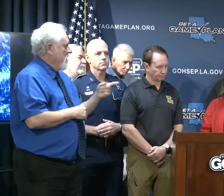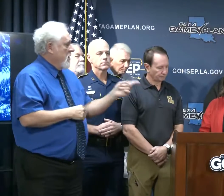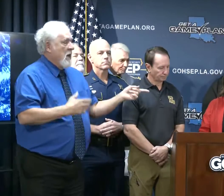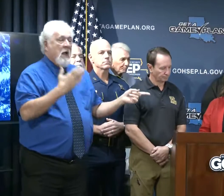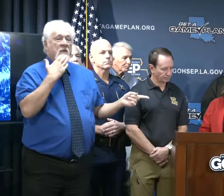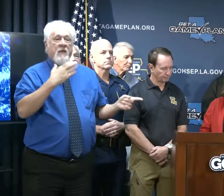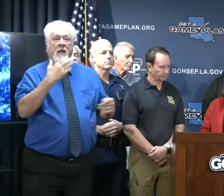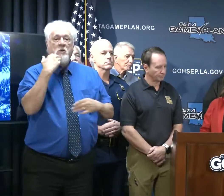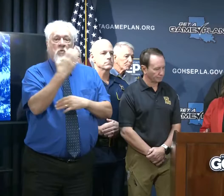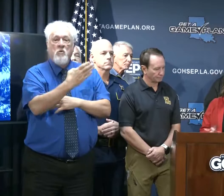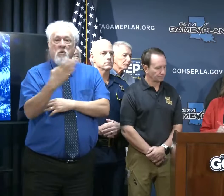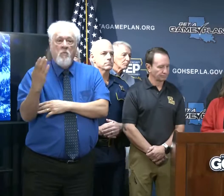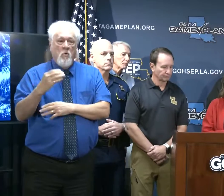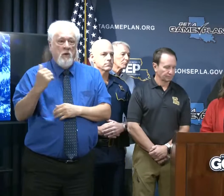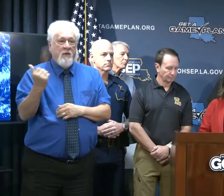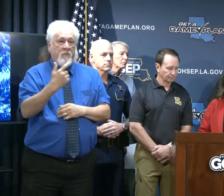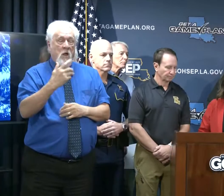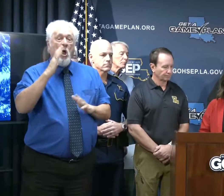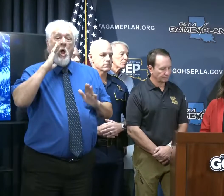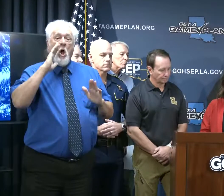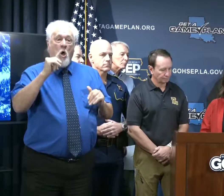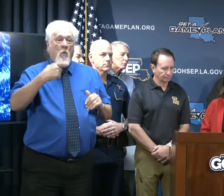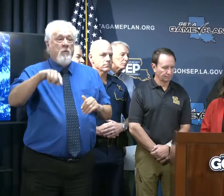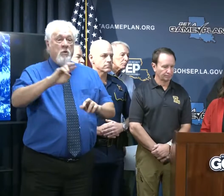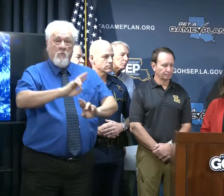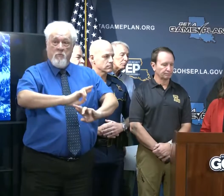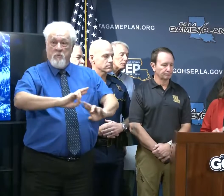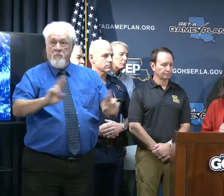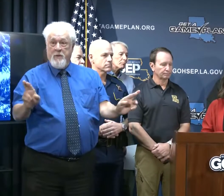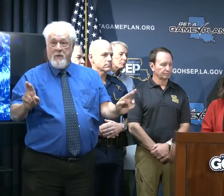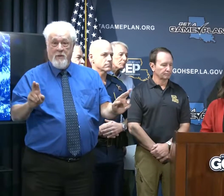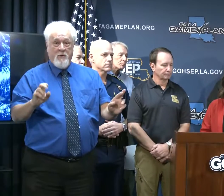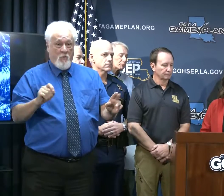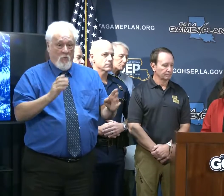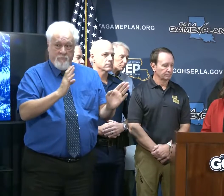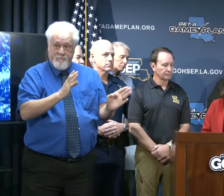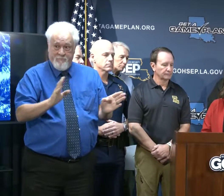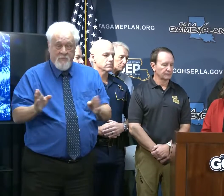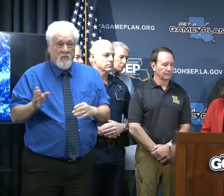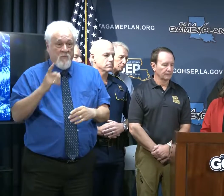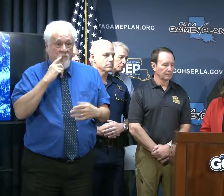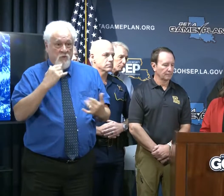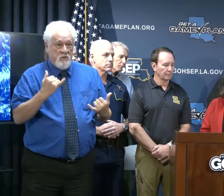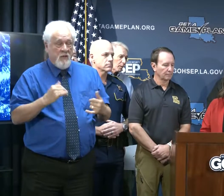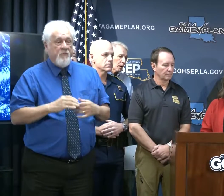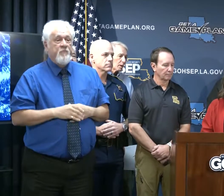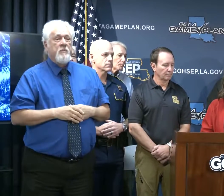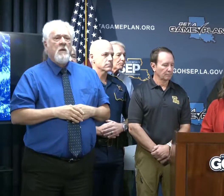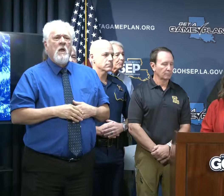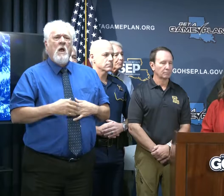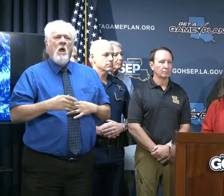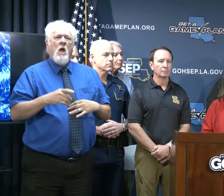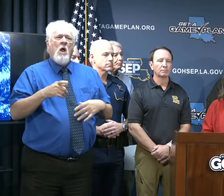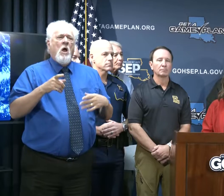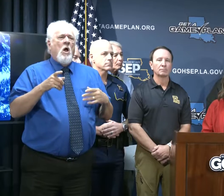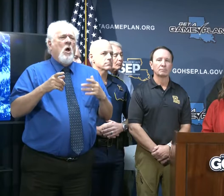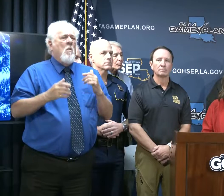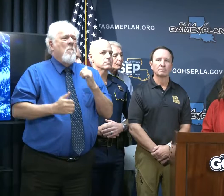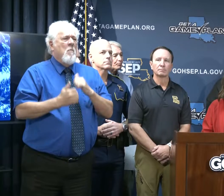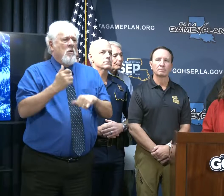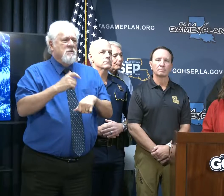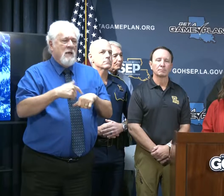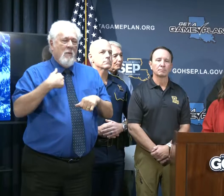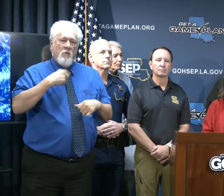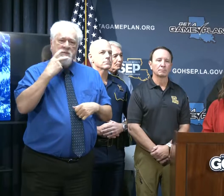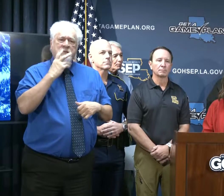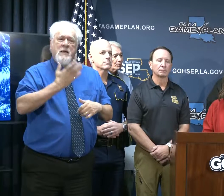Thank you. Good morning, everybody. Hope everybody's prepared or getting prepared for the storm today. You know, while we usually see the best in